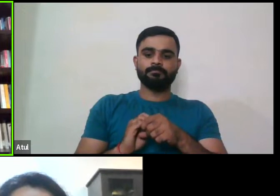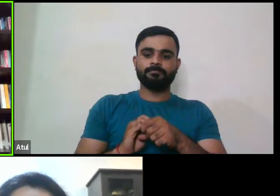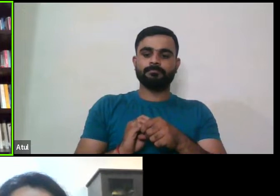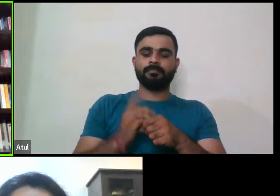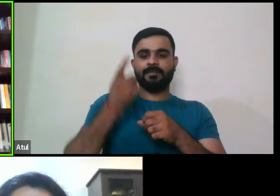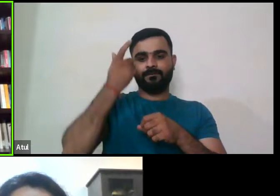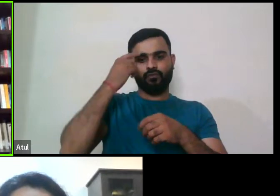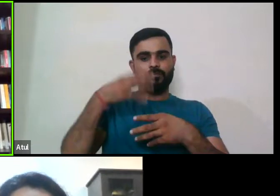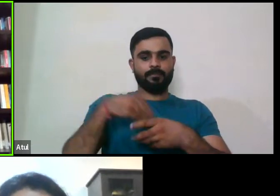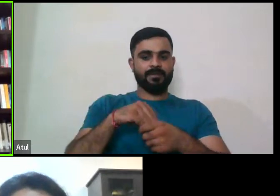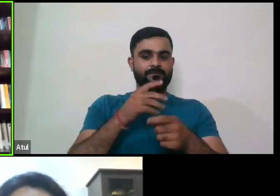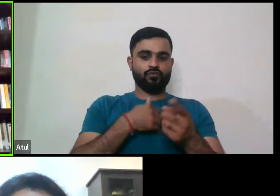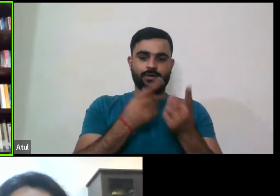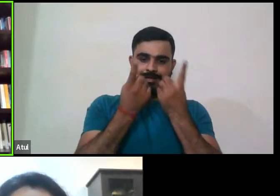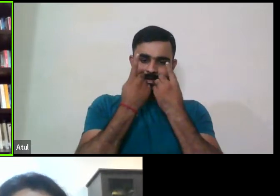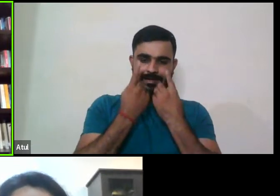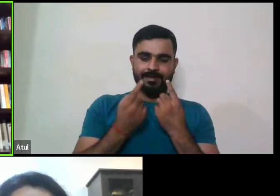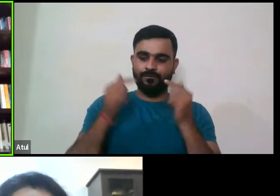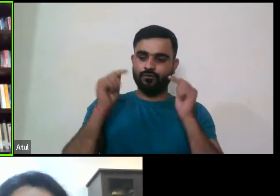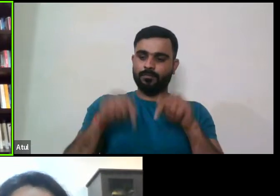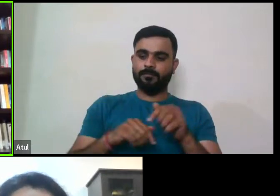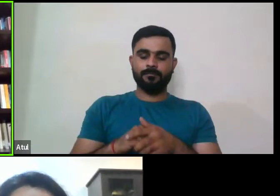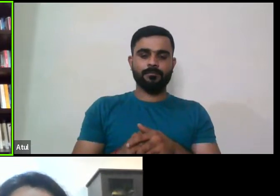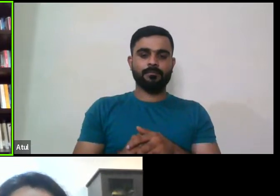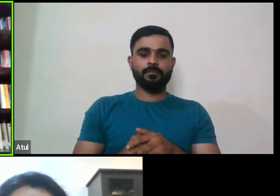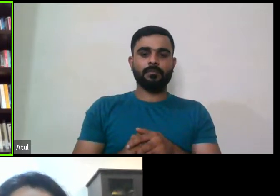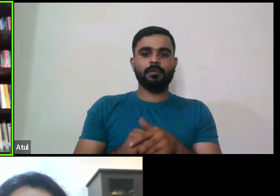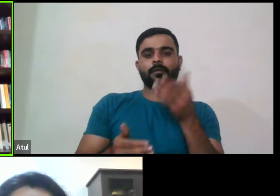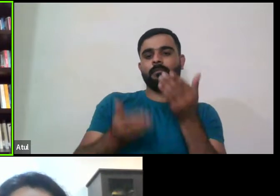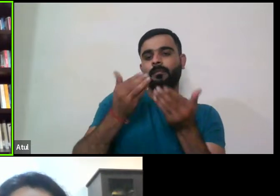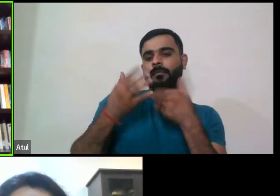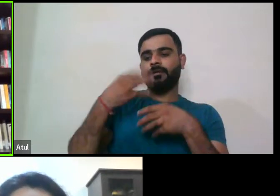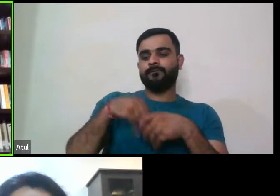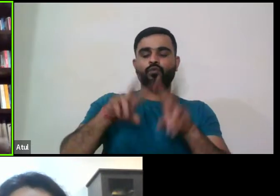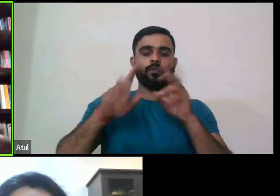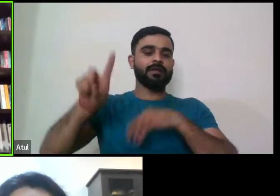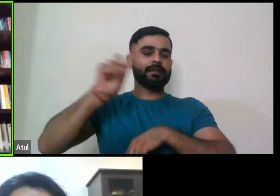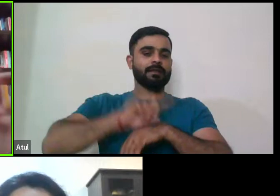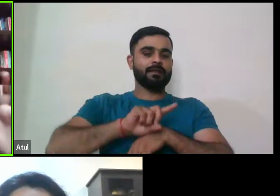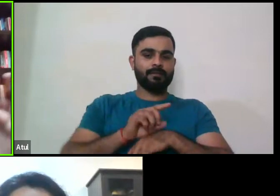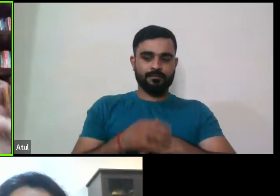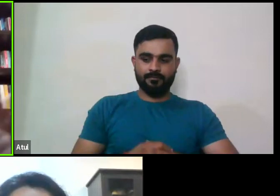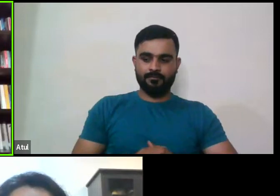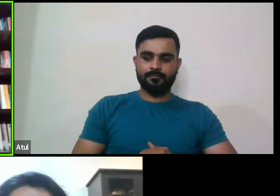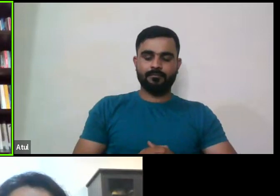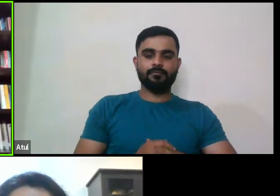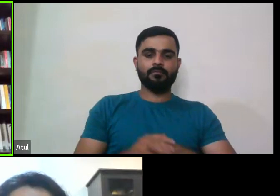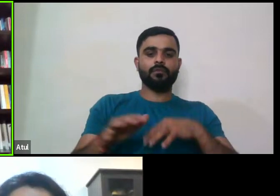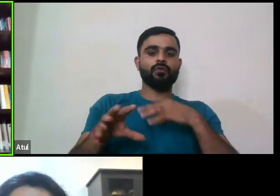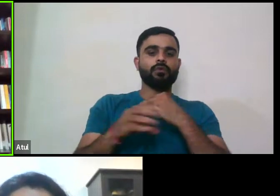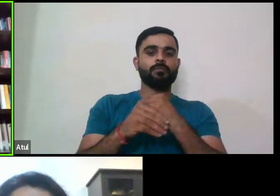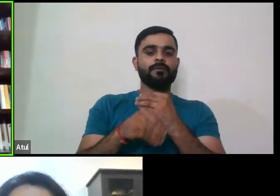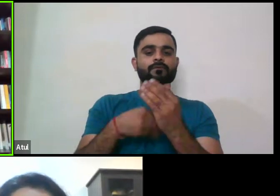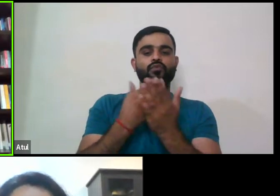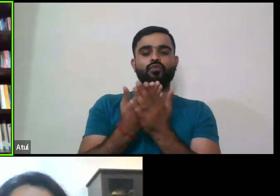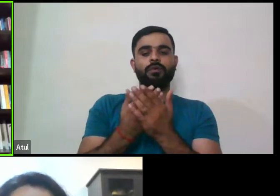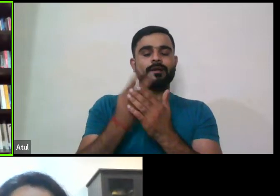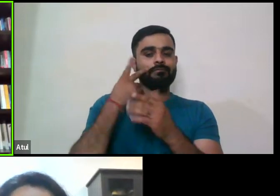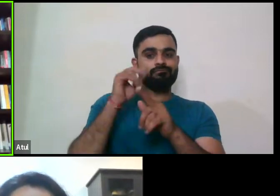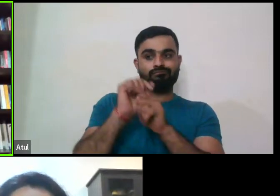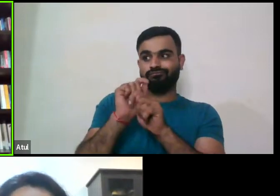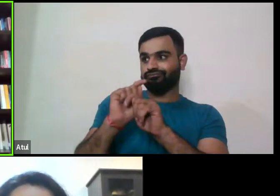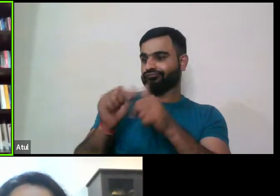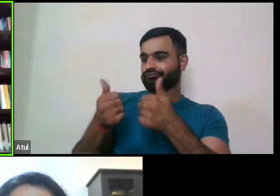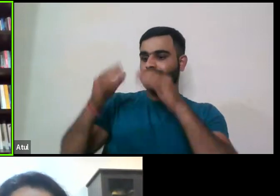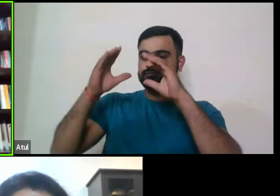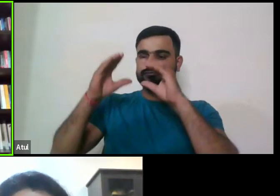sense was, and I haven't checked it since then, but my sense, at least on that day, was that you were getting aggregate pictures and the ability to drill